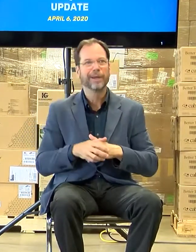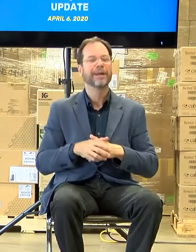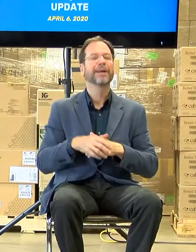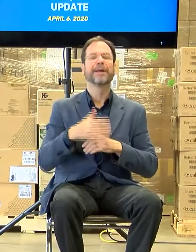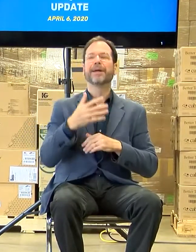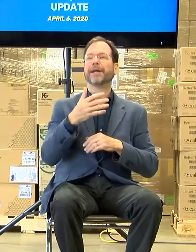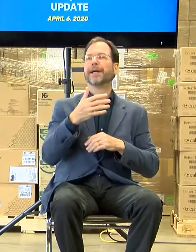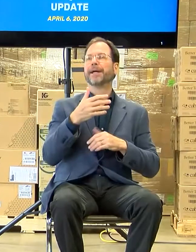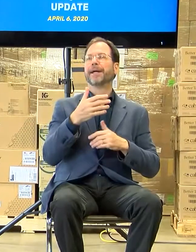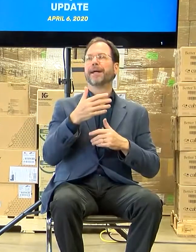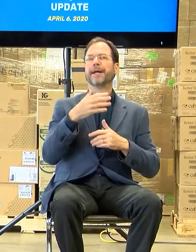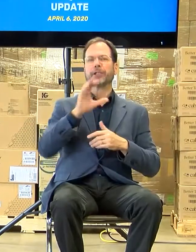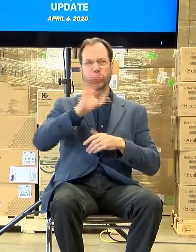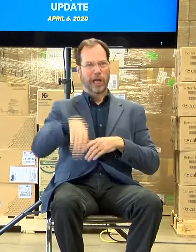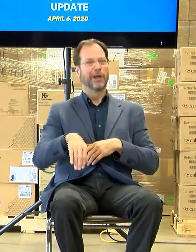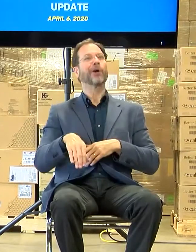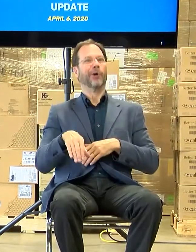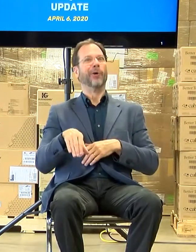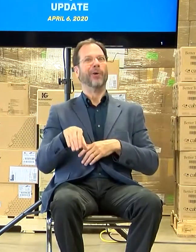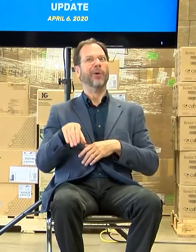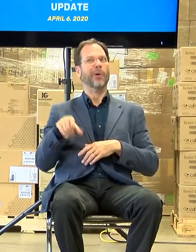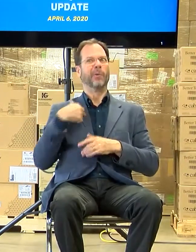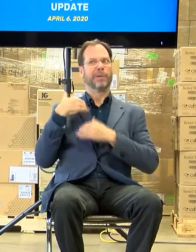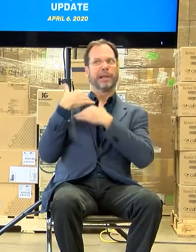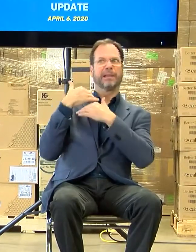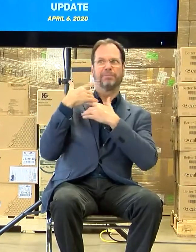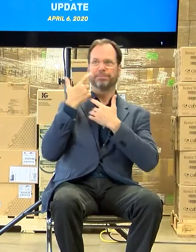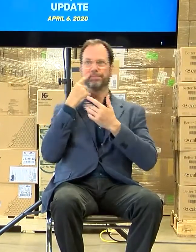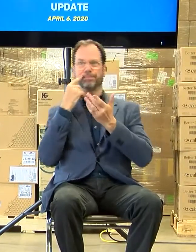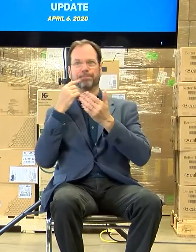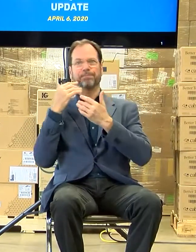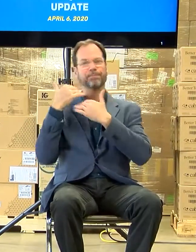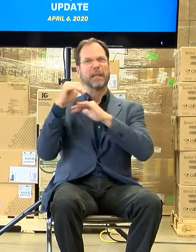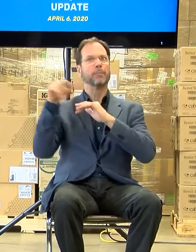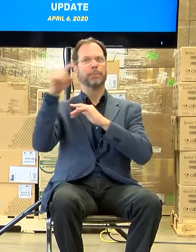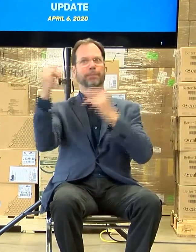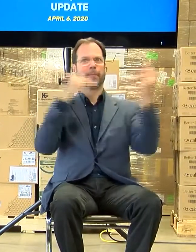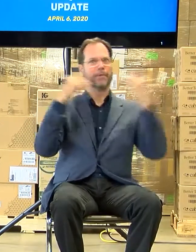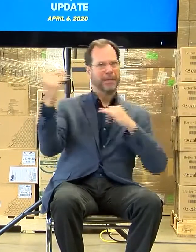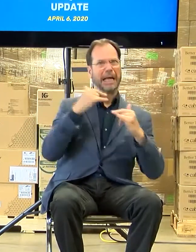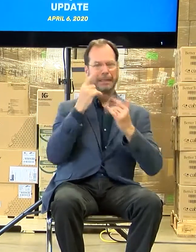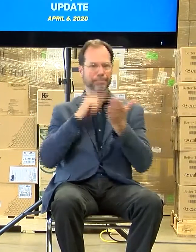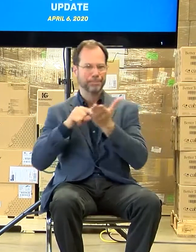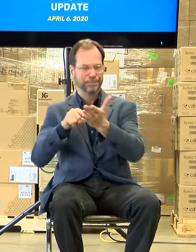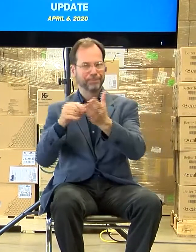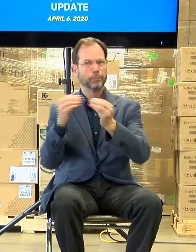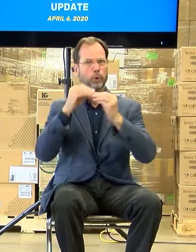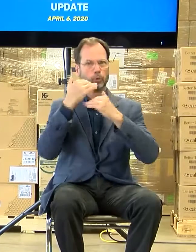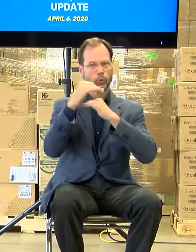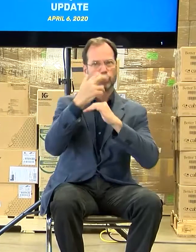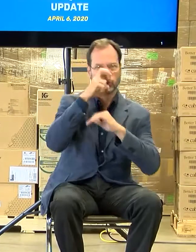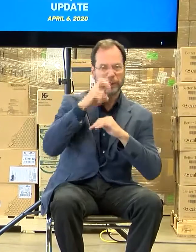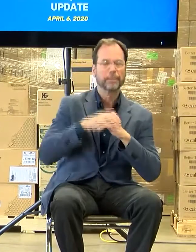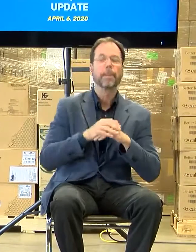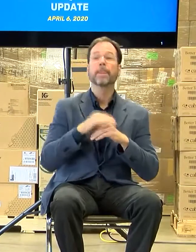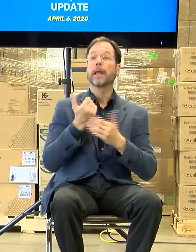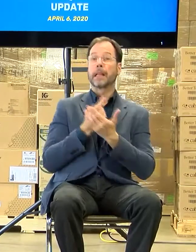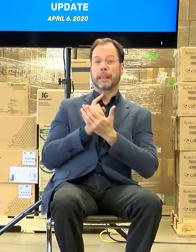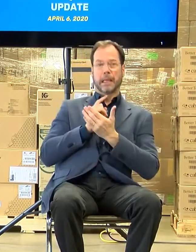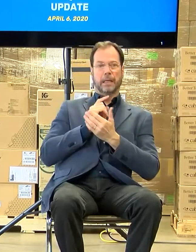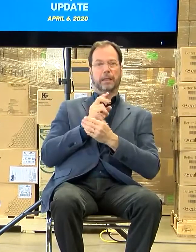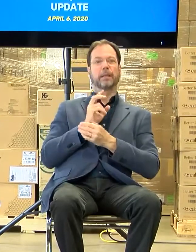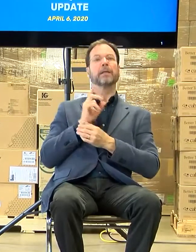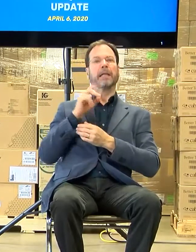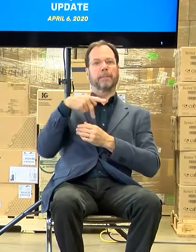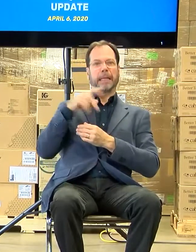and Chicago. In addition to that, we announced last week that the Texas Department